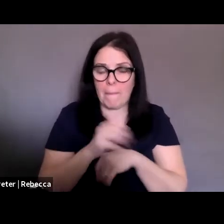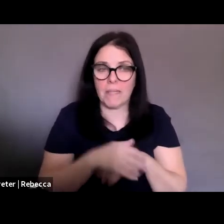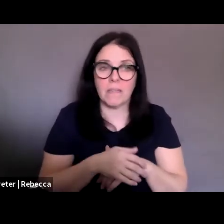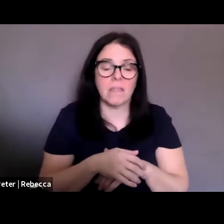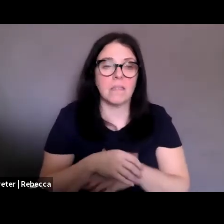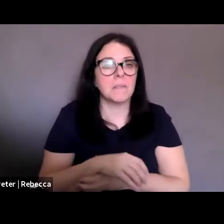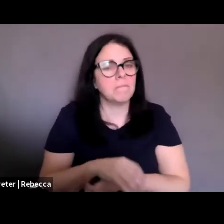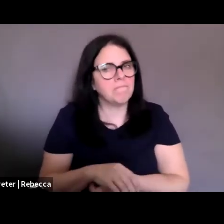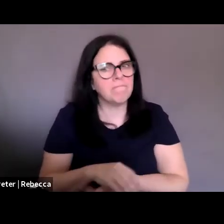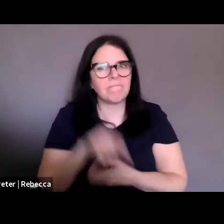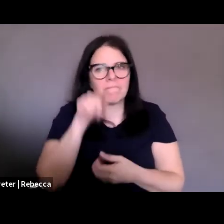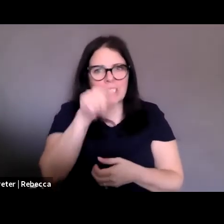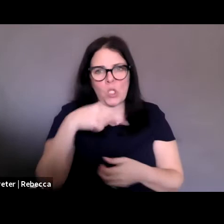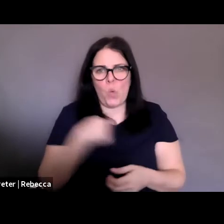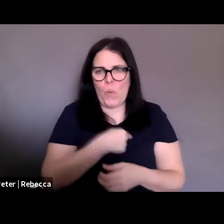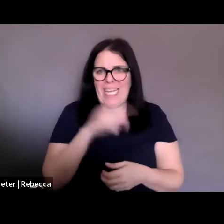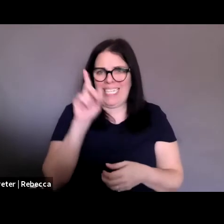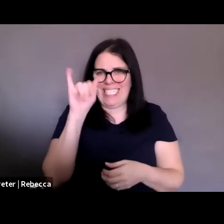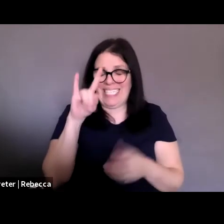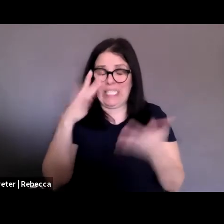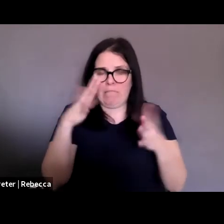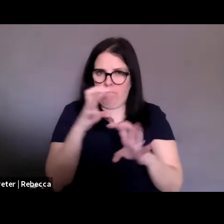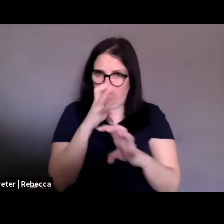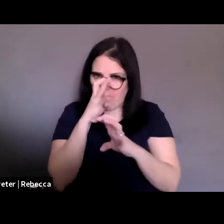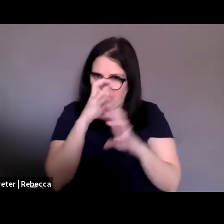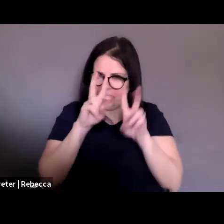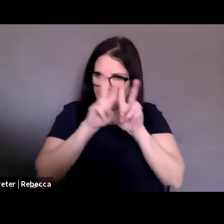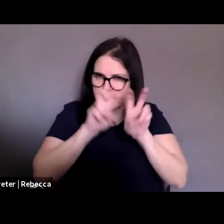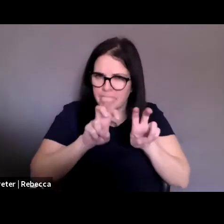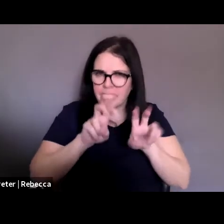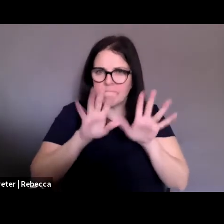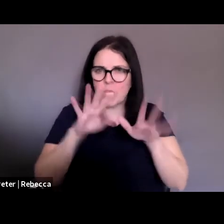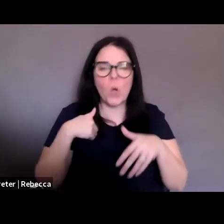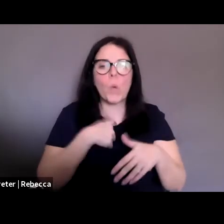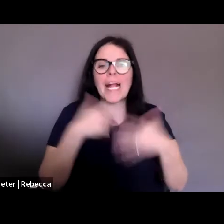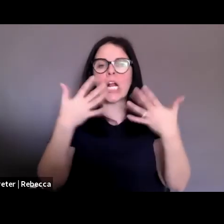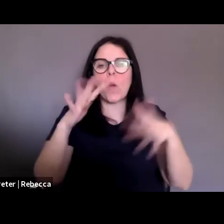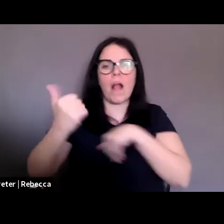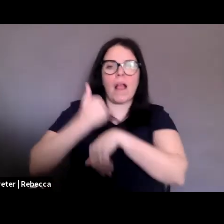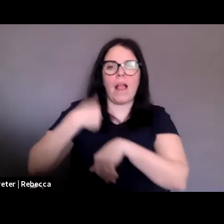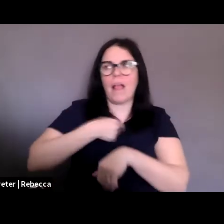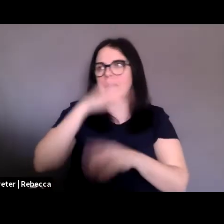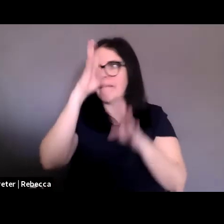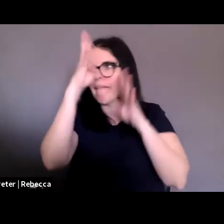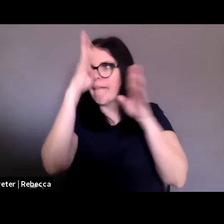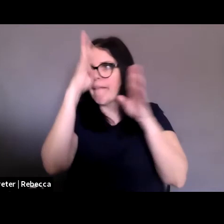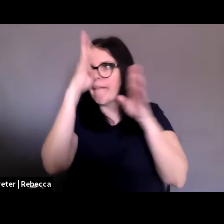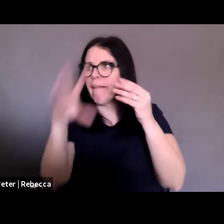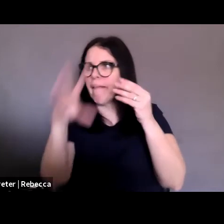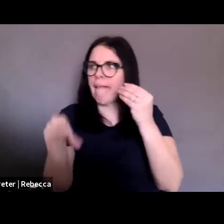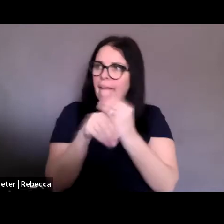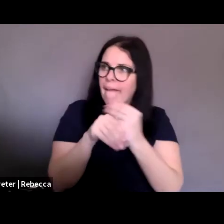didn't want to get into arguments about are stretching things to get higher data. So very stringent